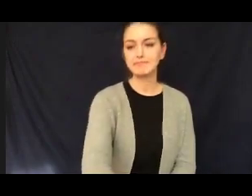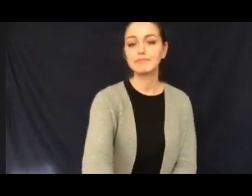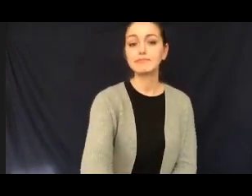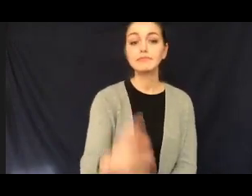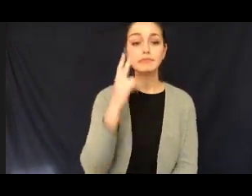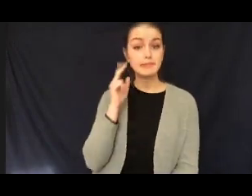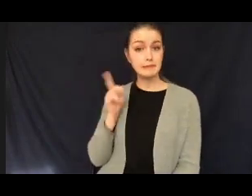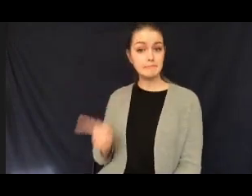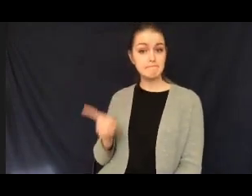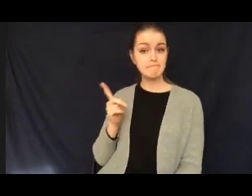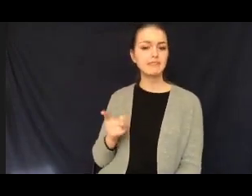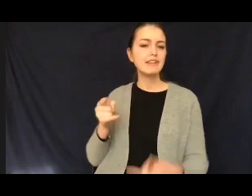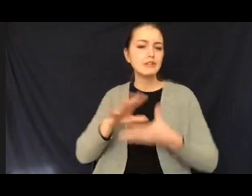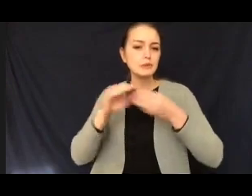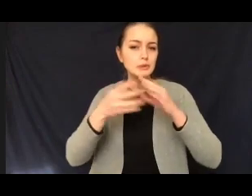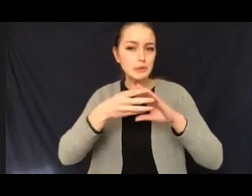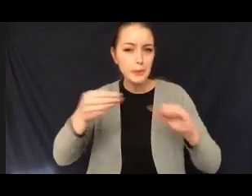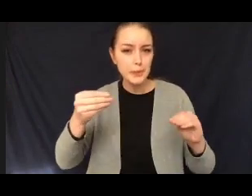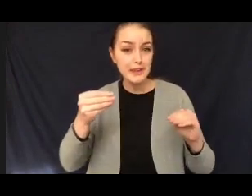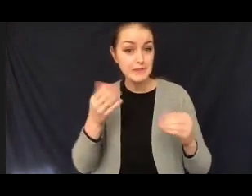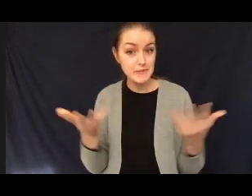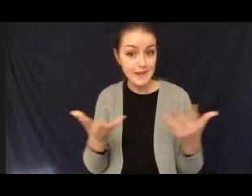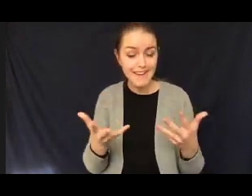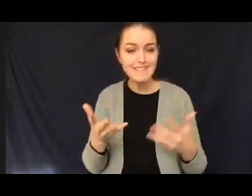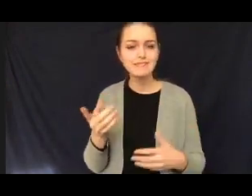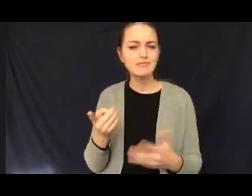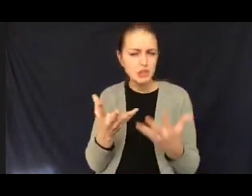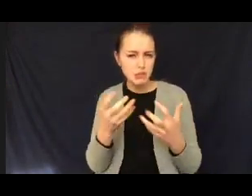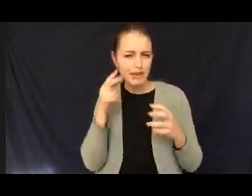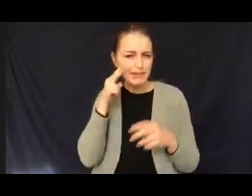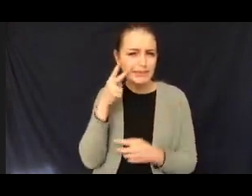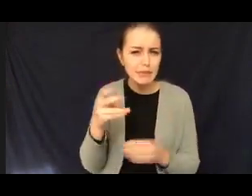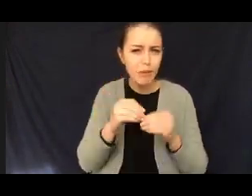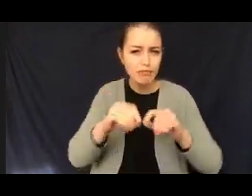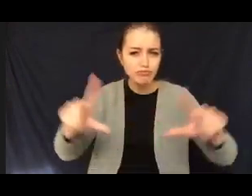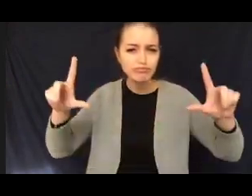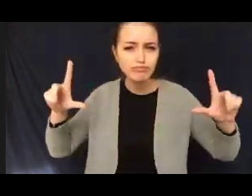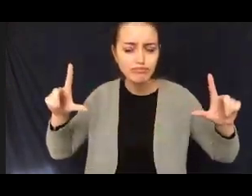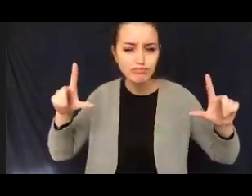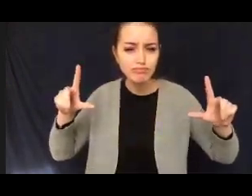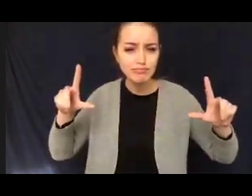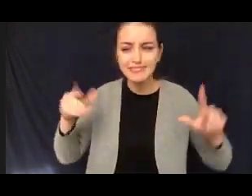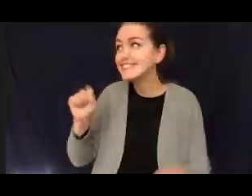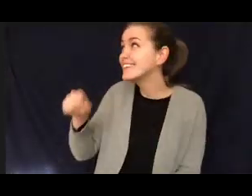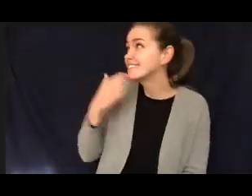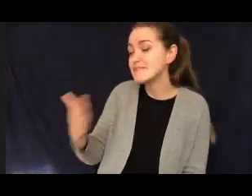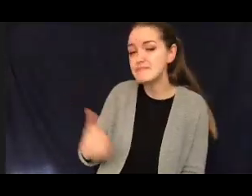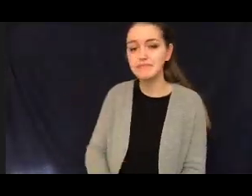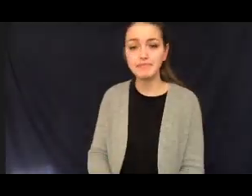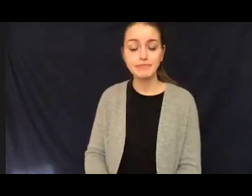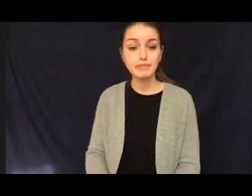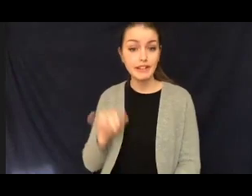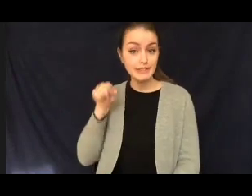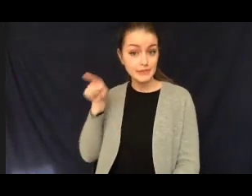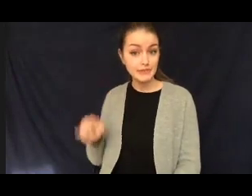Over here, this is the story of, you want to go through there so you can see a little better? Thanks. So this is the